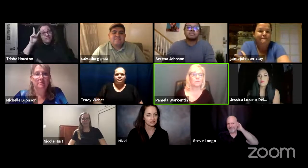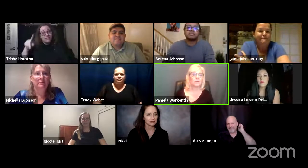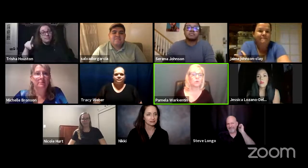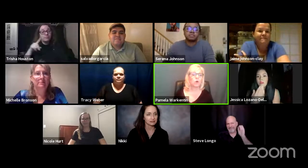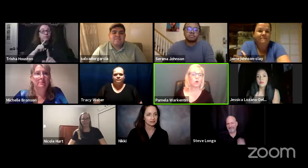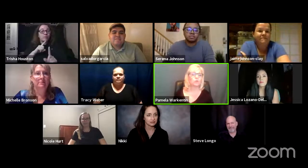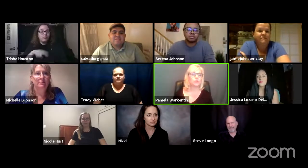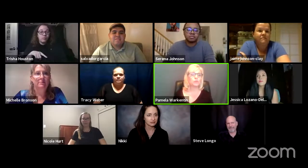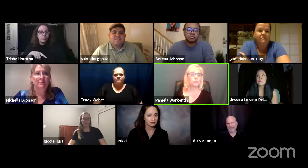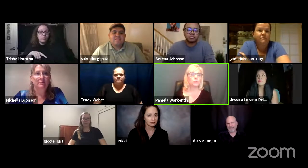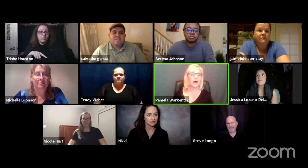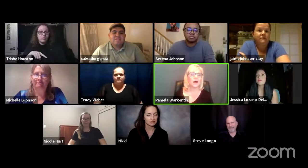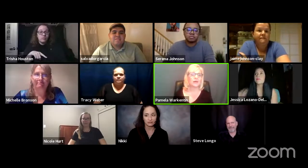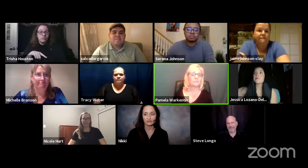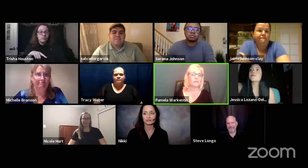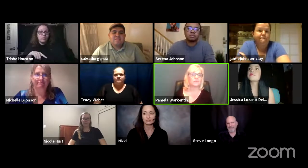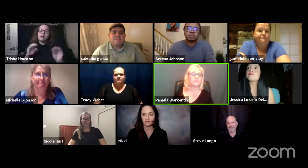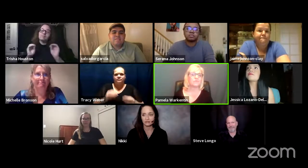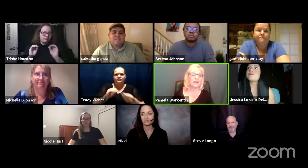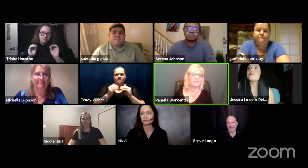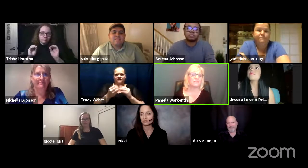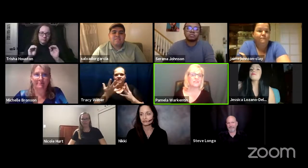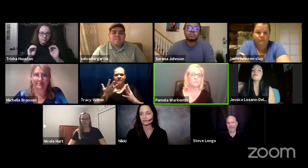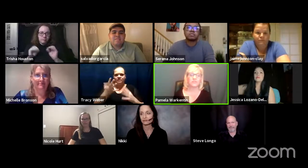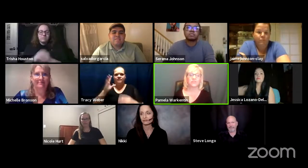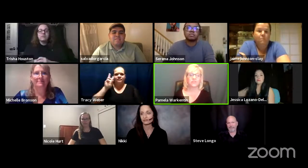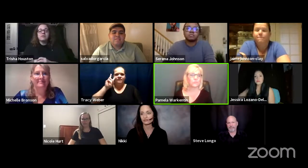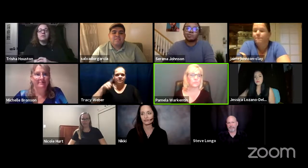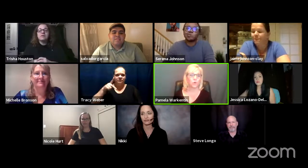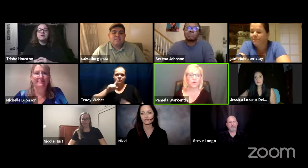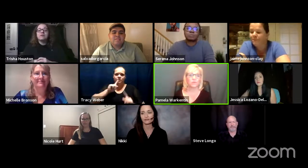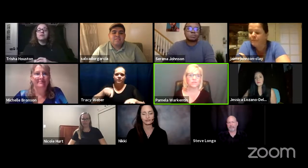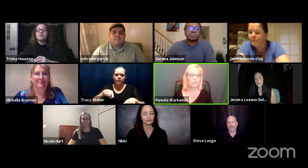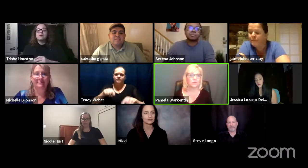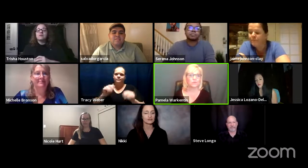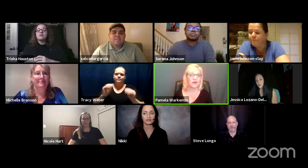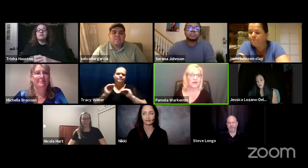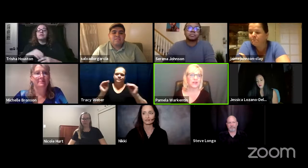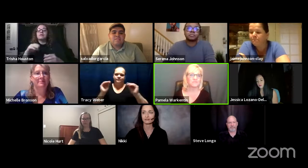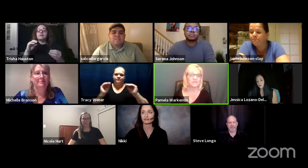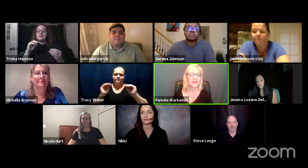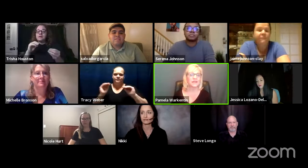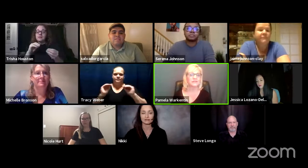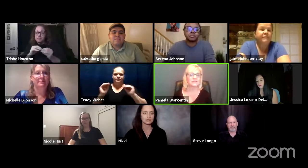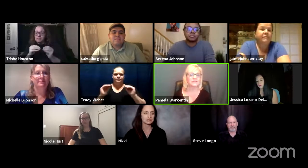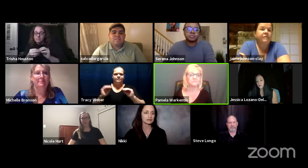We will go to item number 5, the Vice President's report, which we do not have tonight.